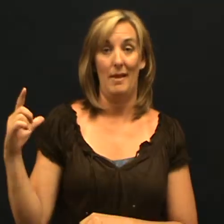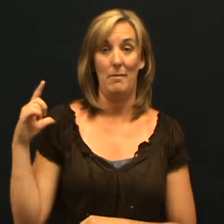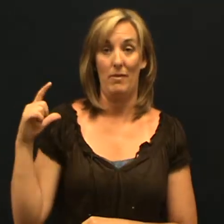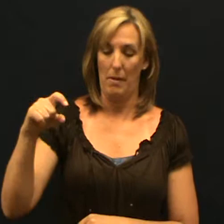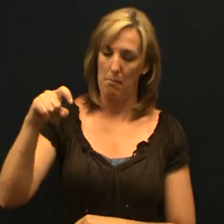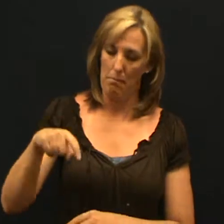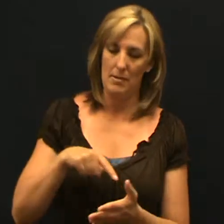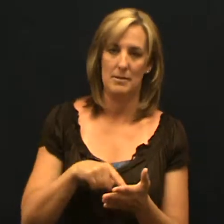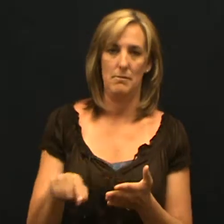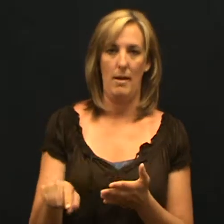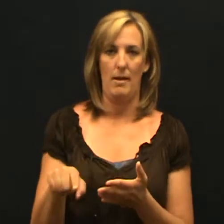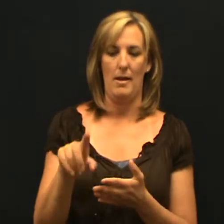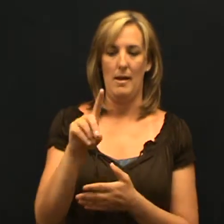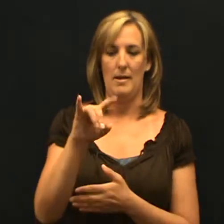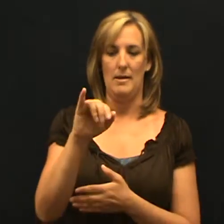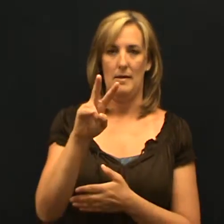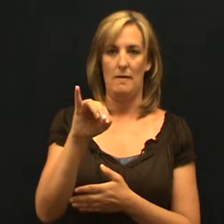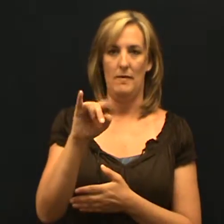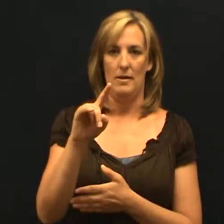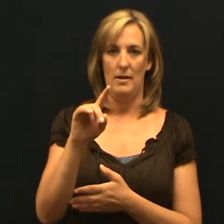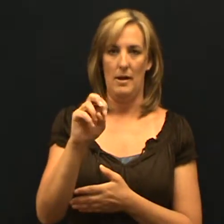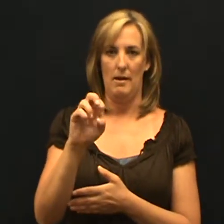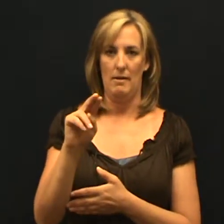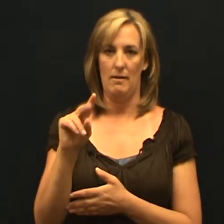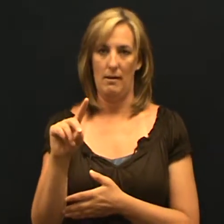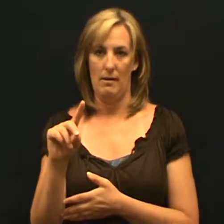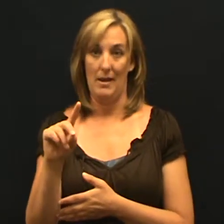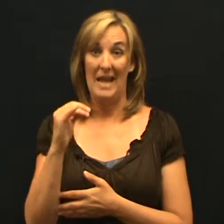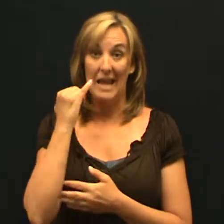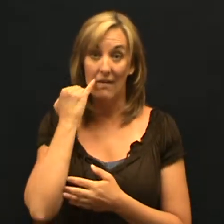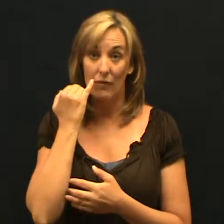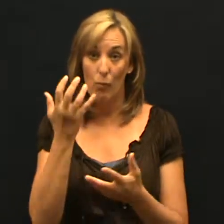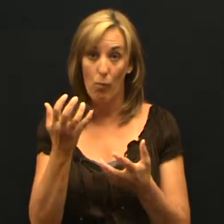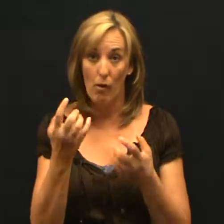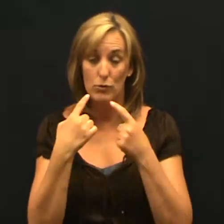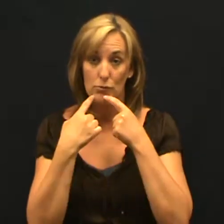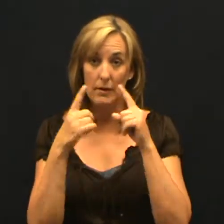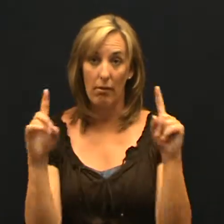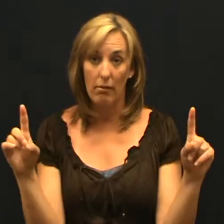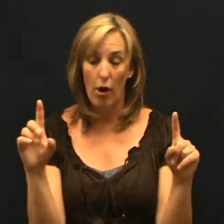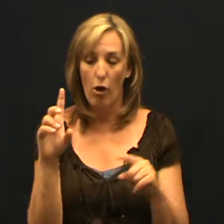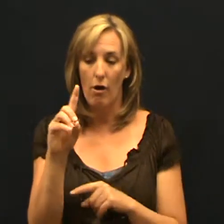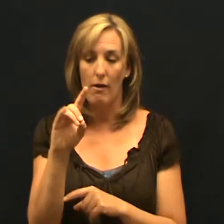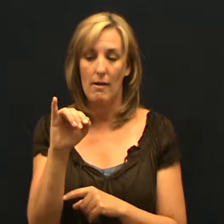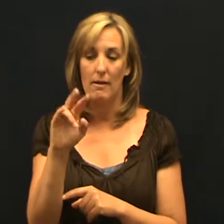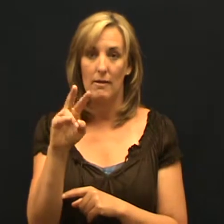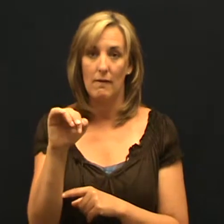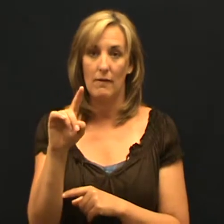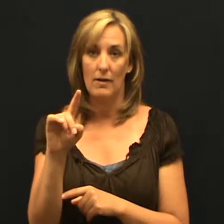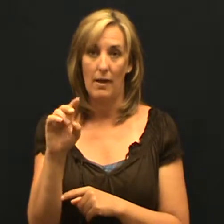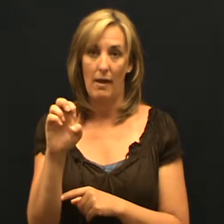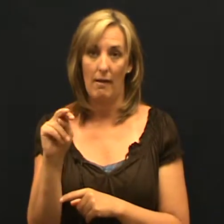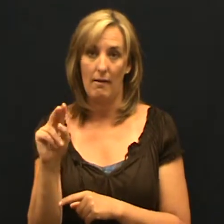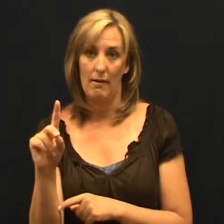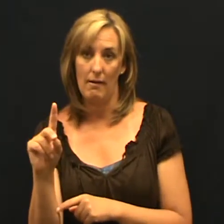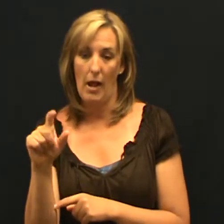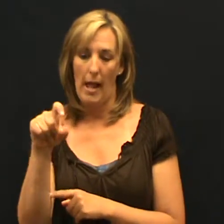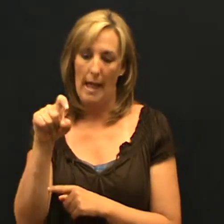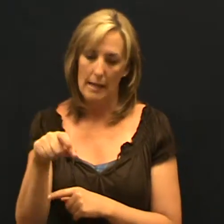to declare a dividend, a company has to have sufficient retained earnings and cash to be able to pay